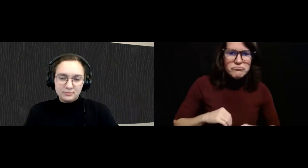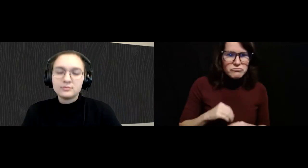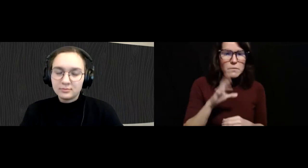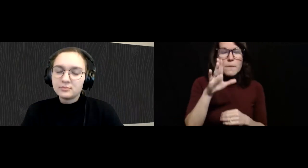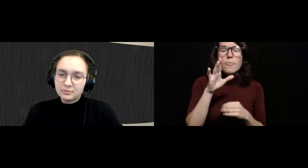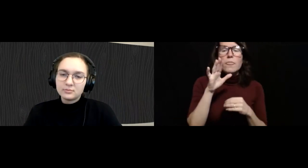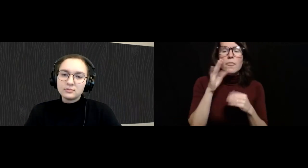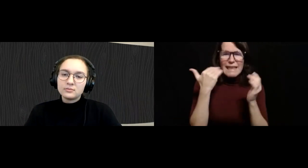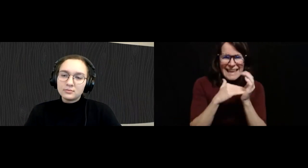Yeah.